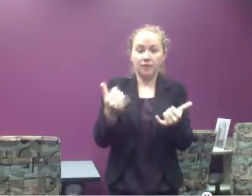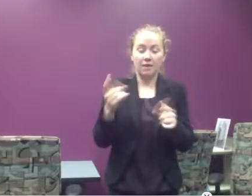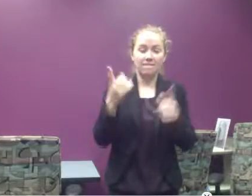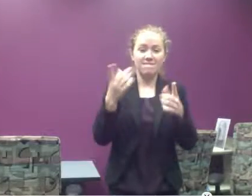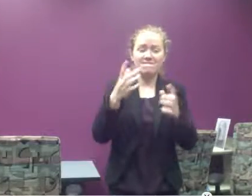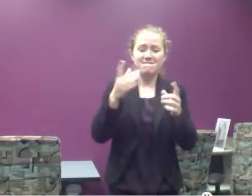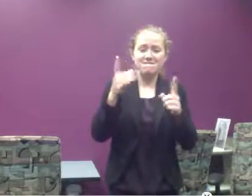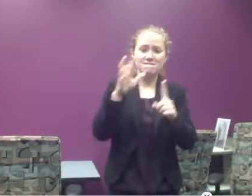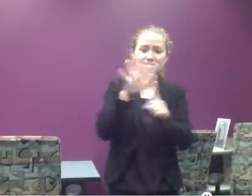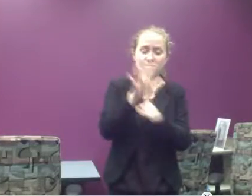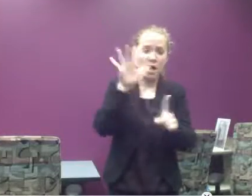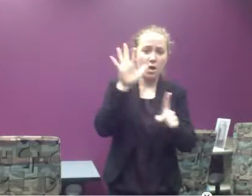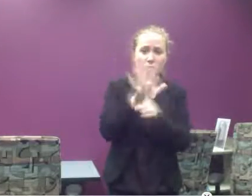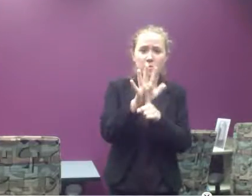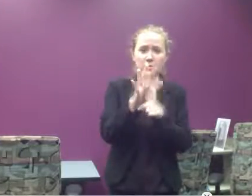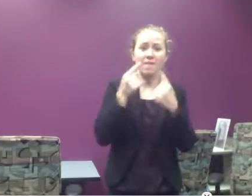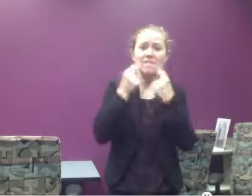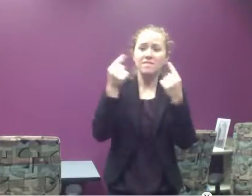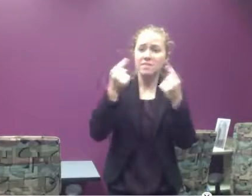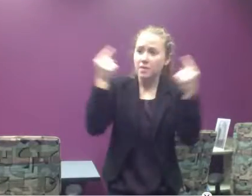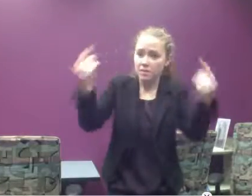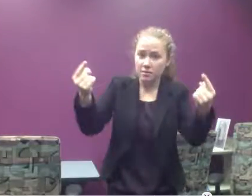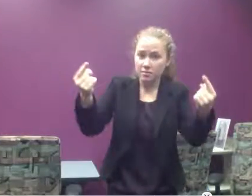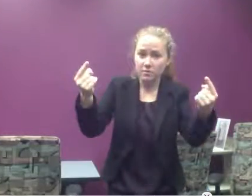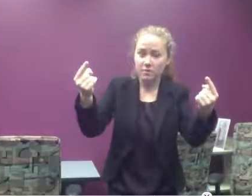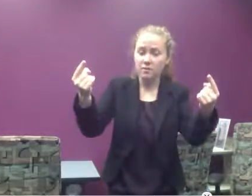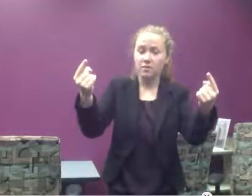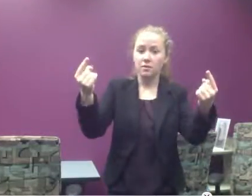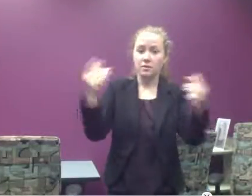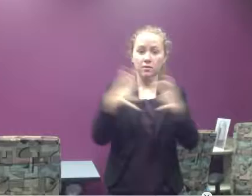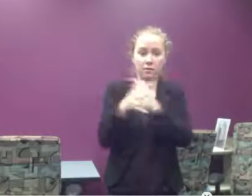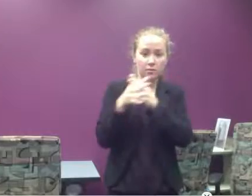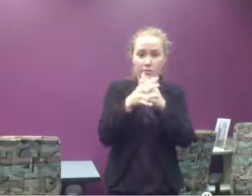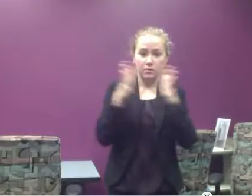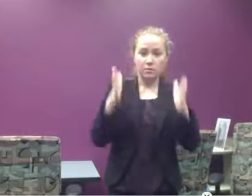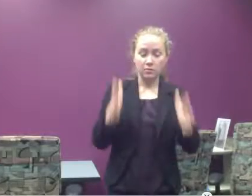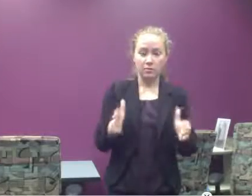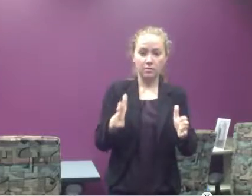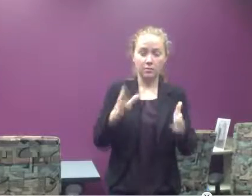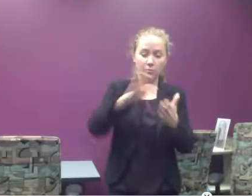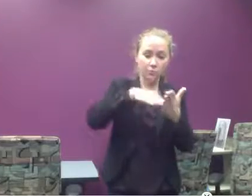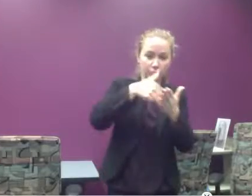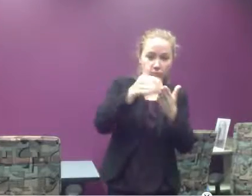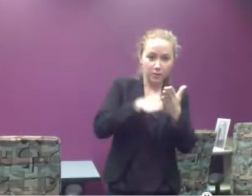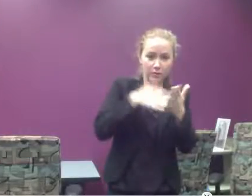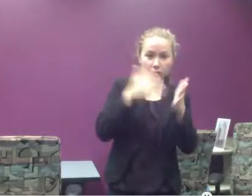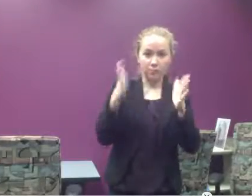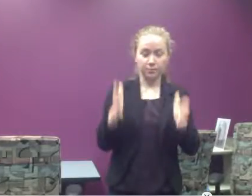So today we're going to discuss a very famous American painter